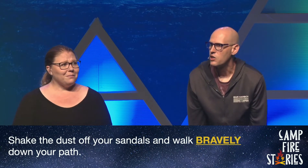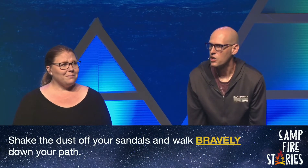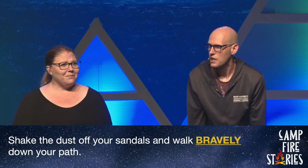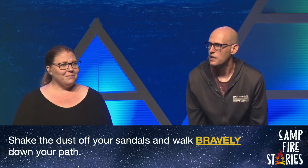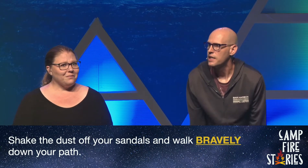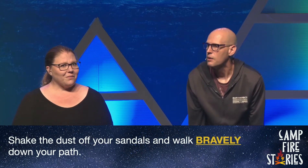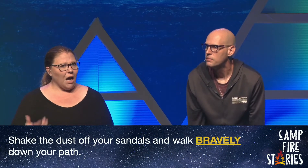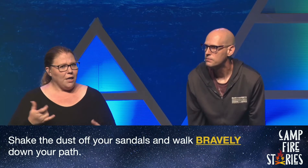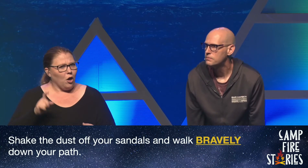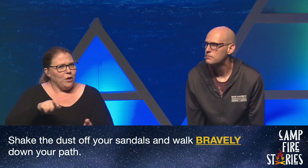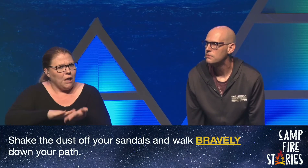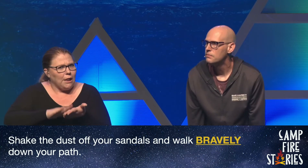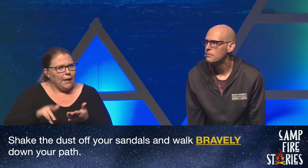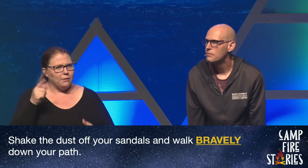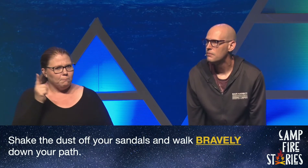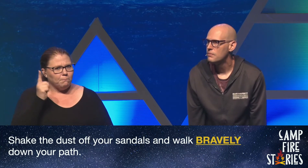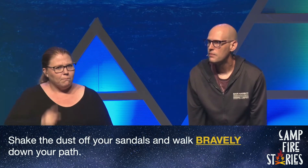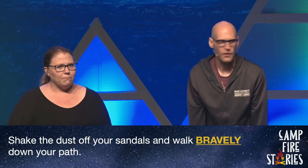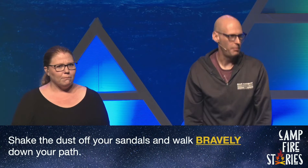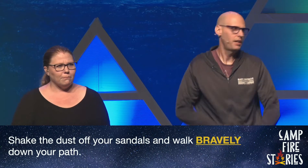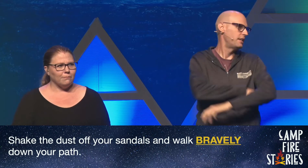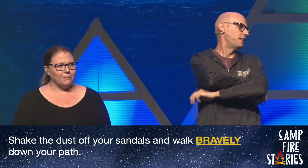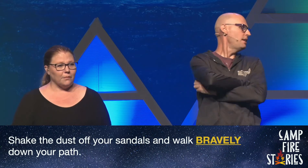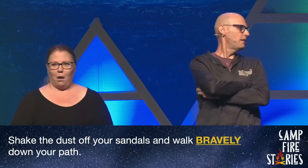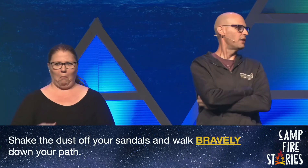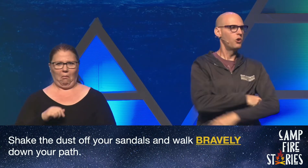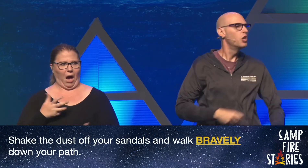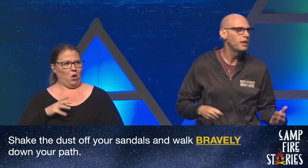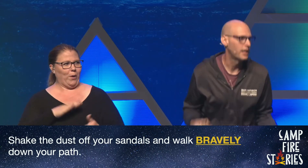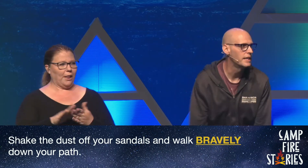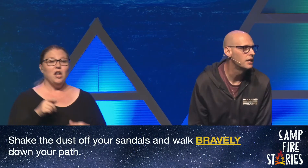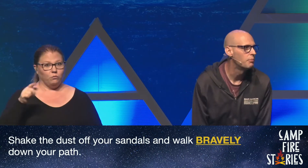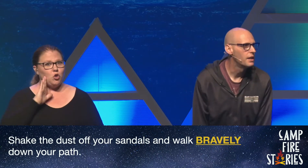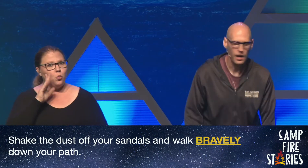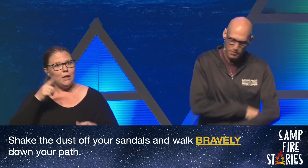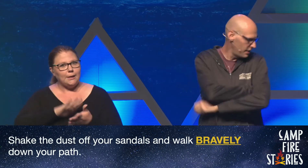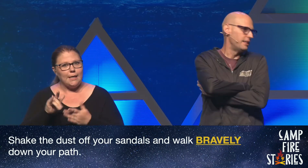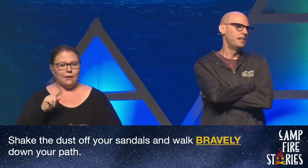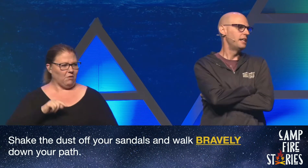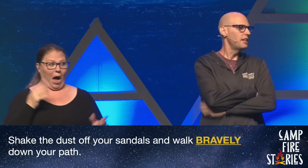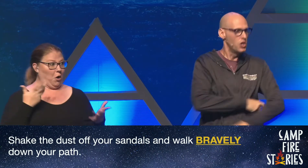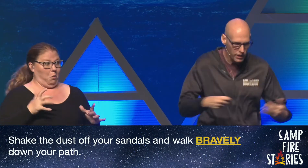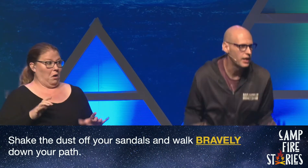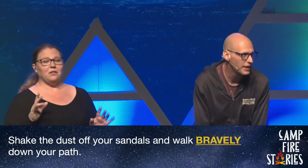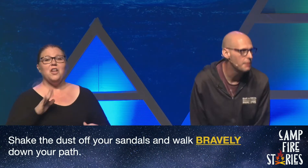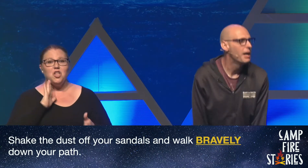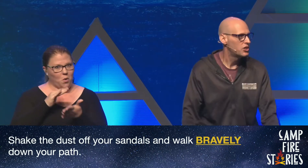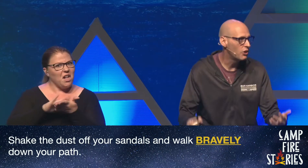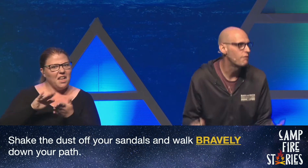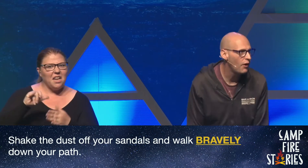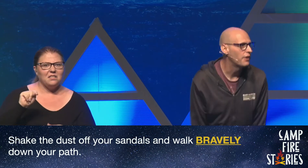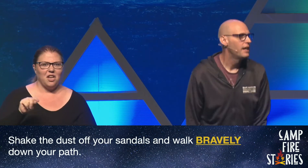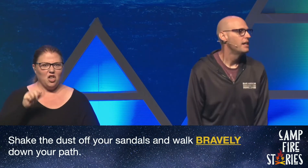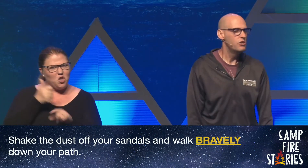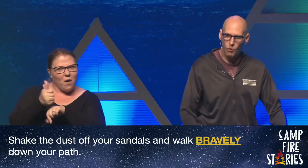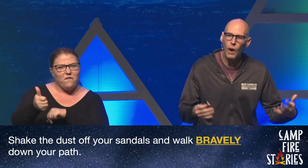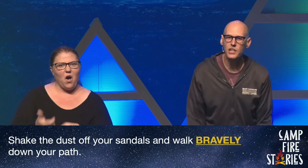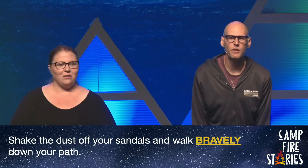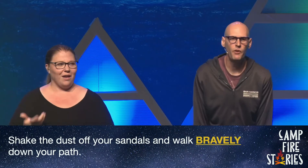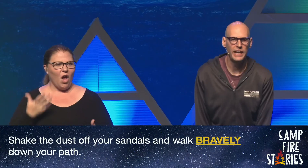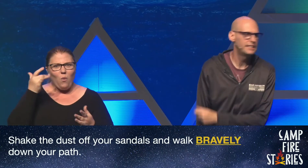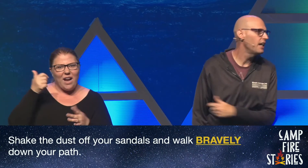Now you're going to clean them. No, I'm not cleaning anything. No, you're going to clean them. I'm not cleaning anything. You're going to clean them. It's your fault. You